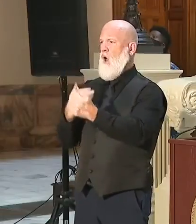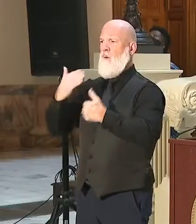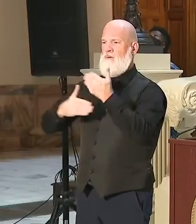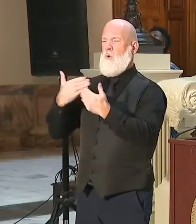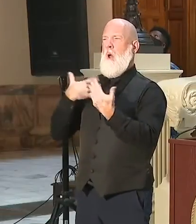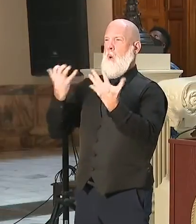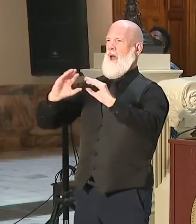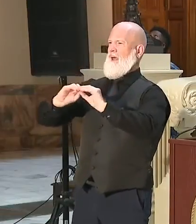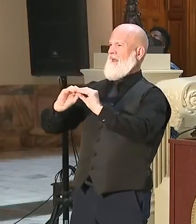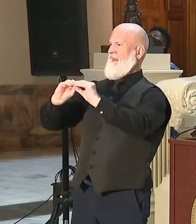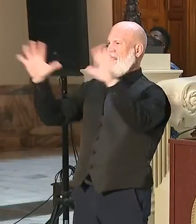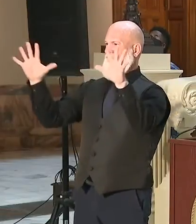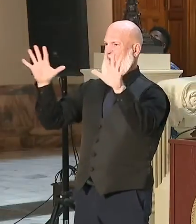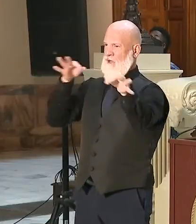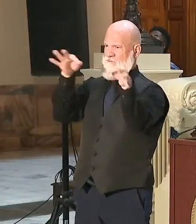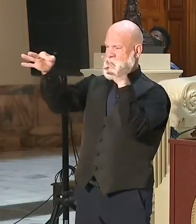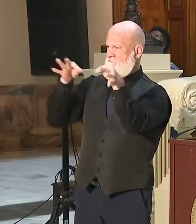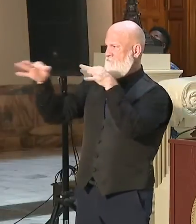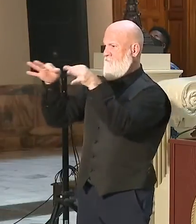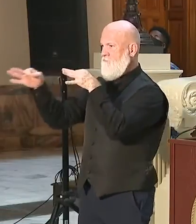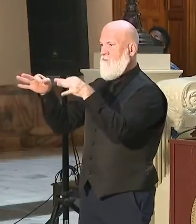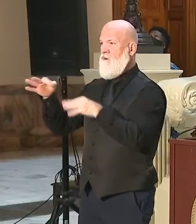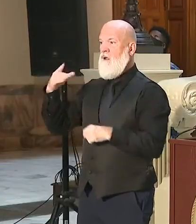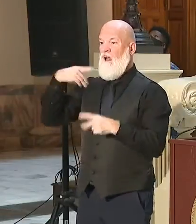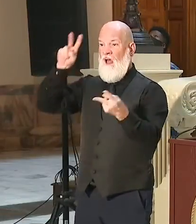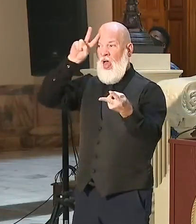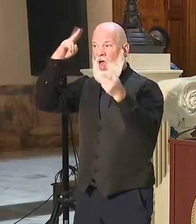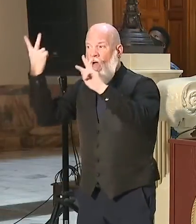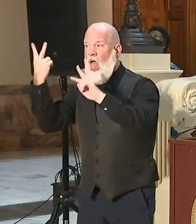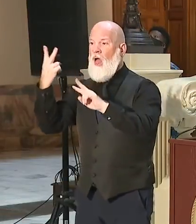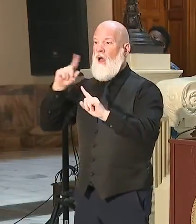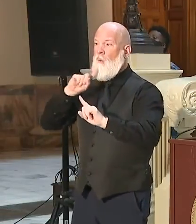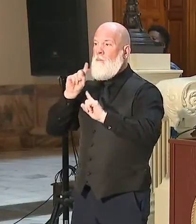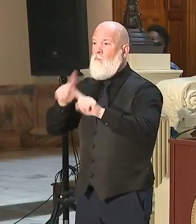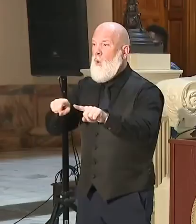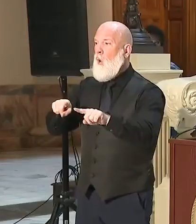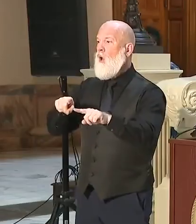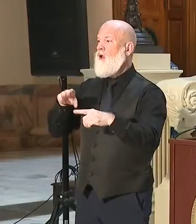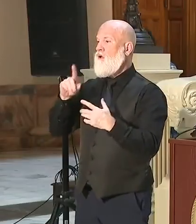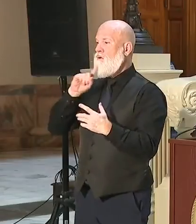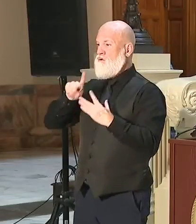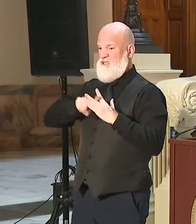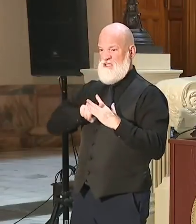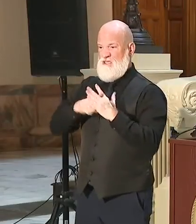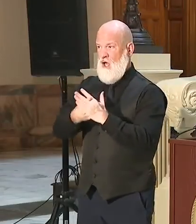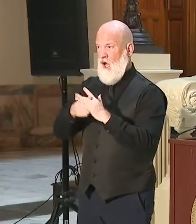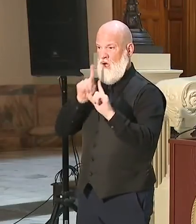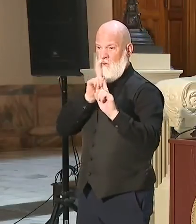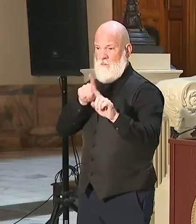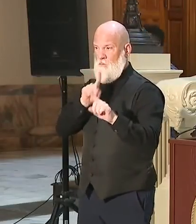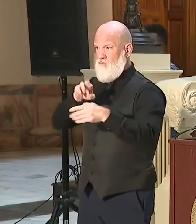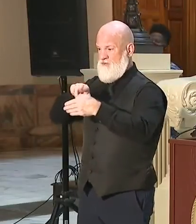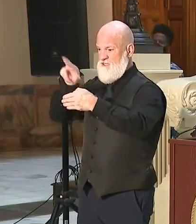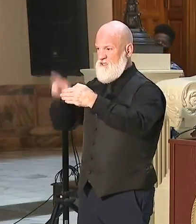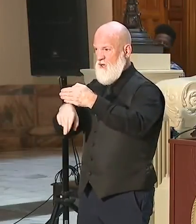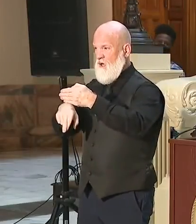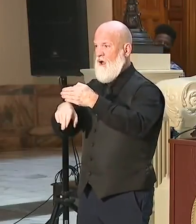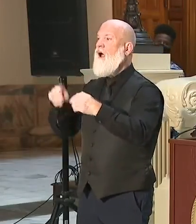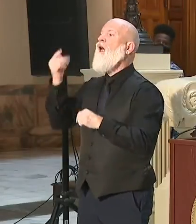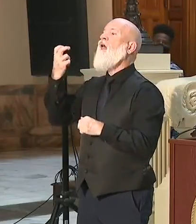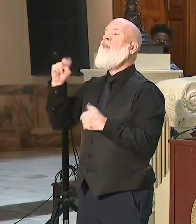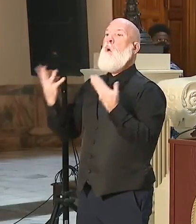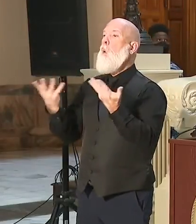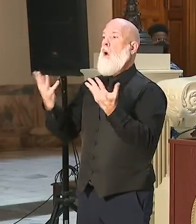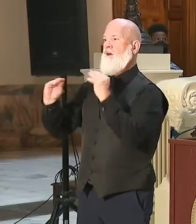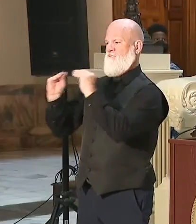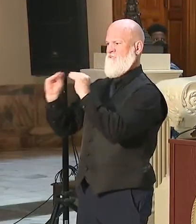situation of misreporting of the original results occurred, how it was corrected, so it did not affect the outcomes. Essentially what happened is you have